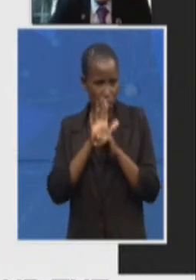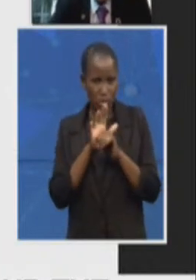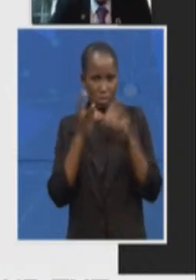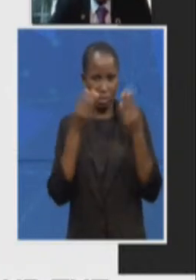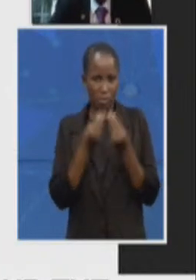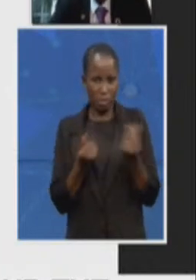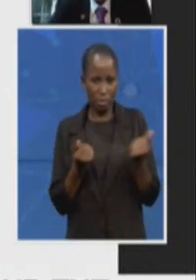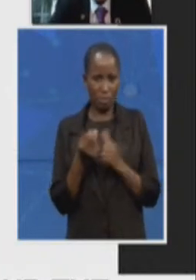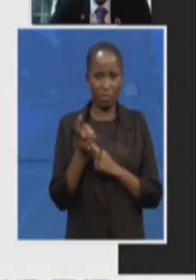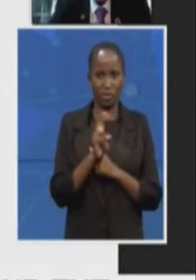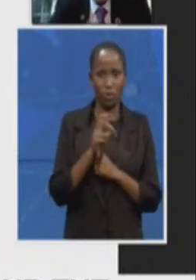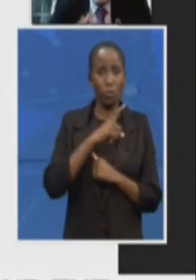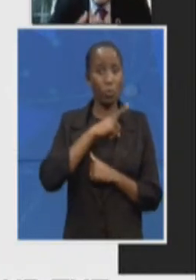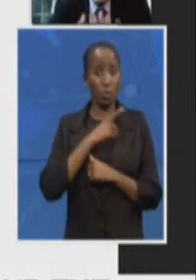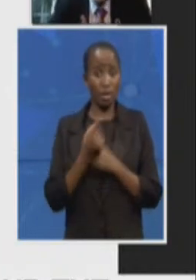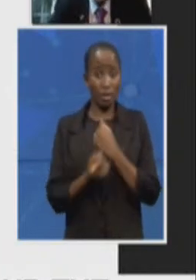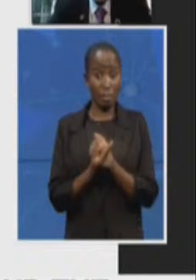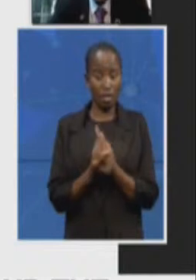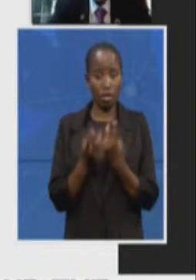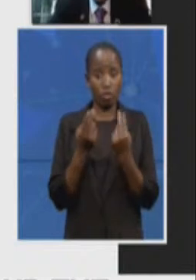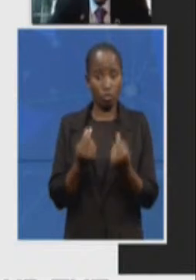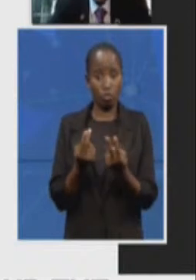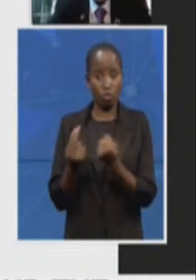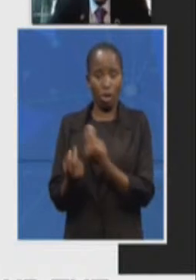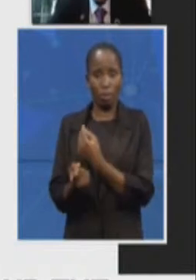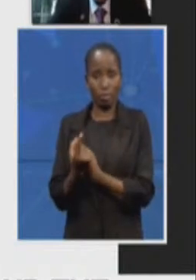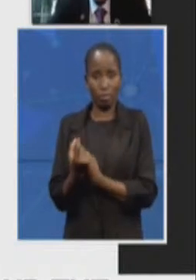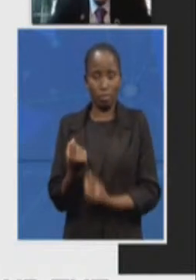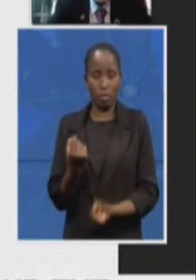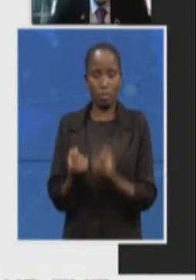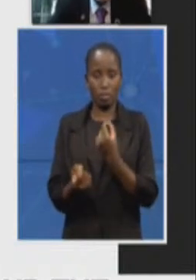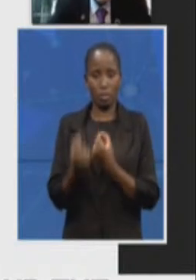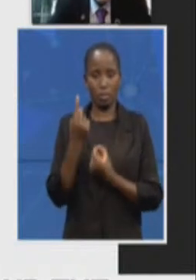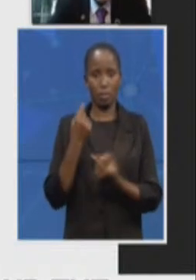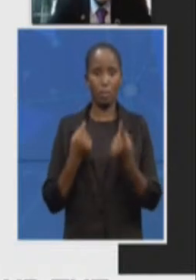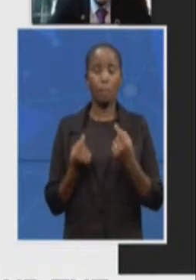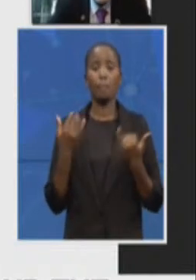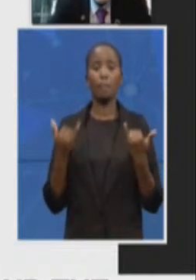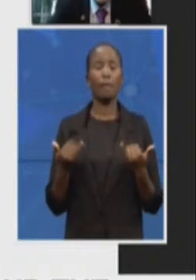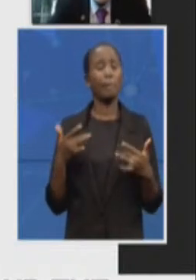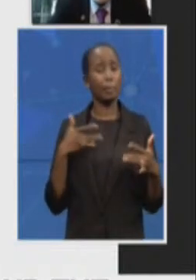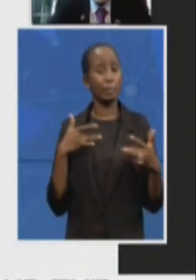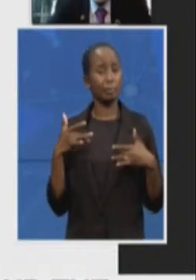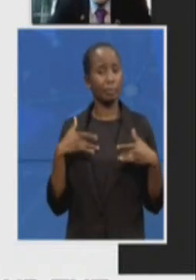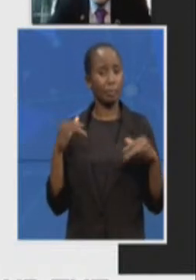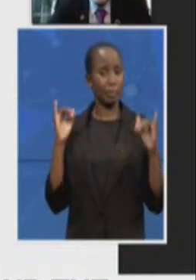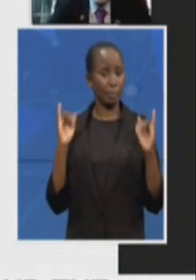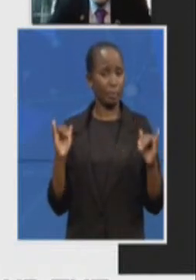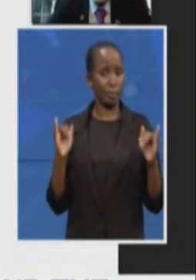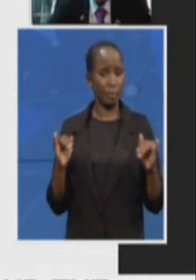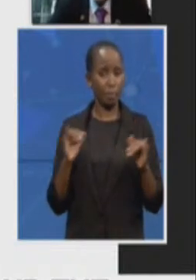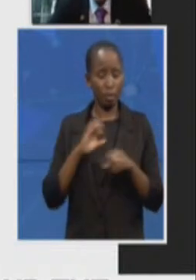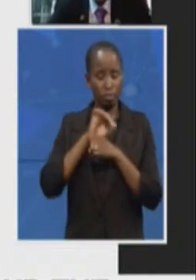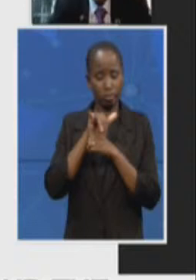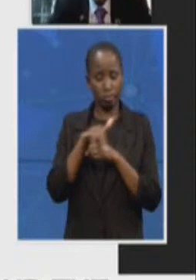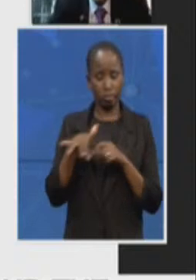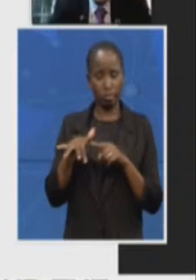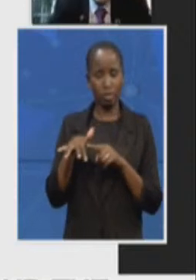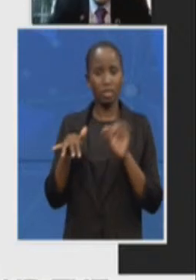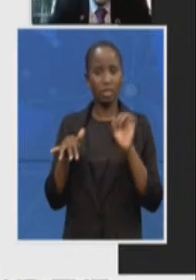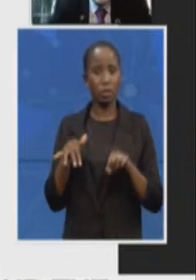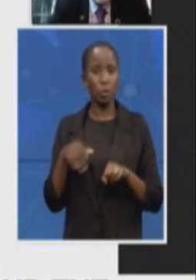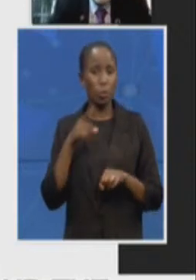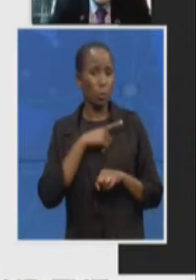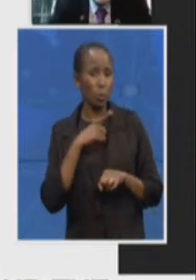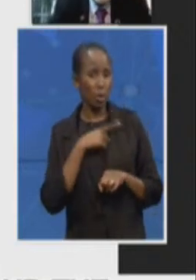our main concern, and why are we concerned about variants, is because of what we've seen in other countries and indeed